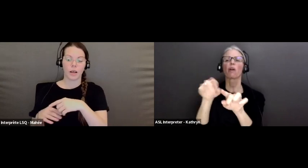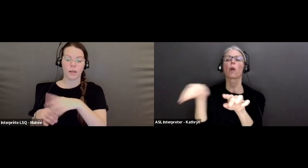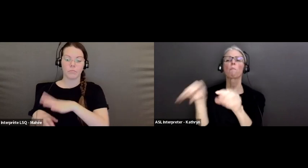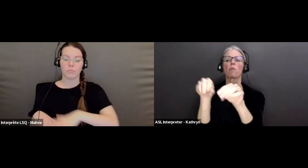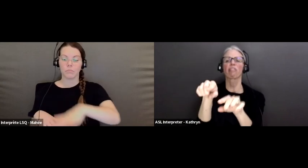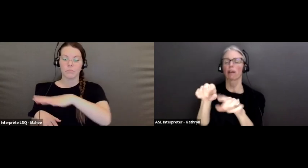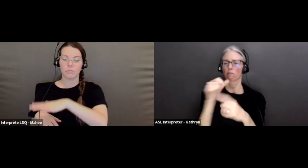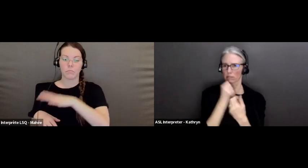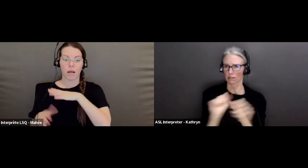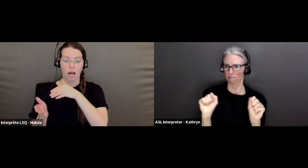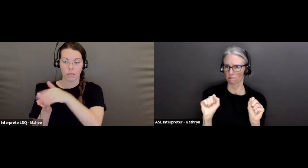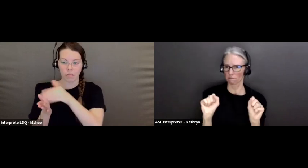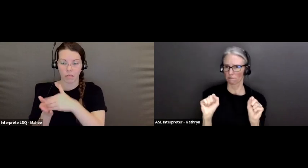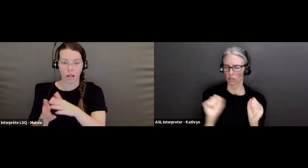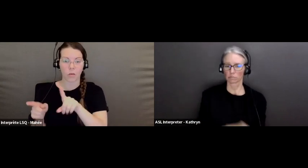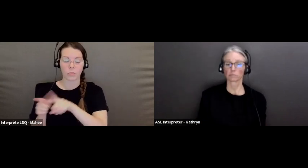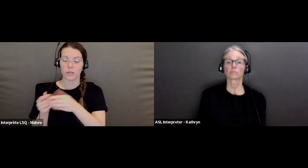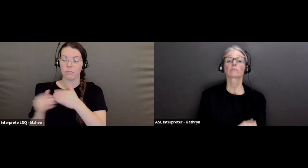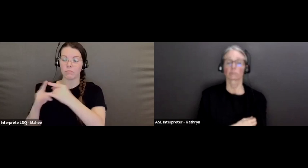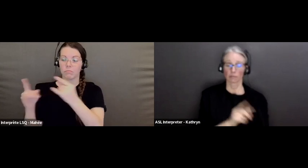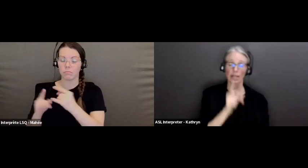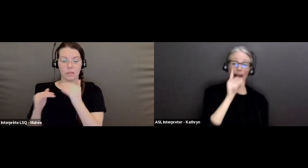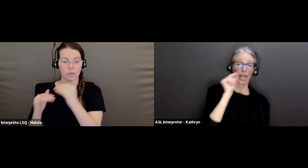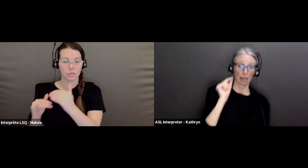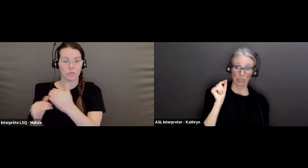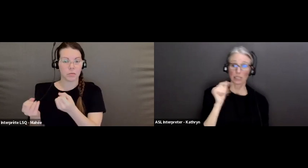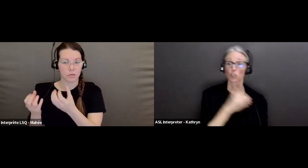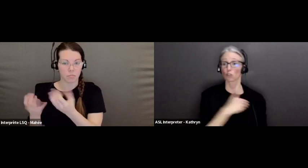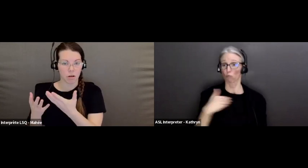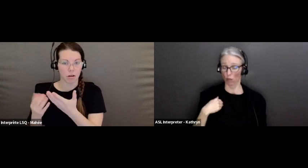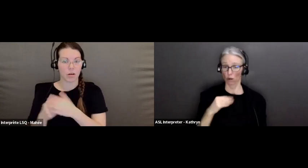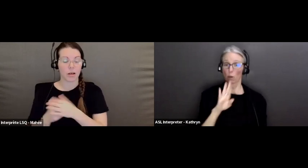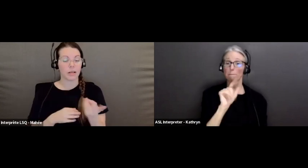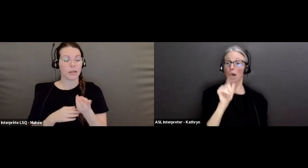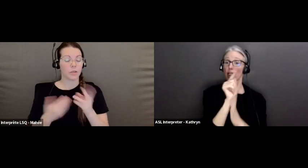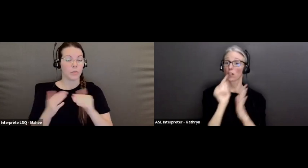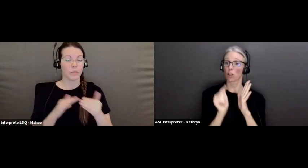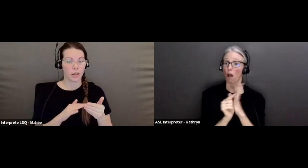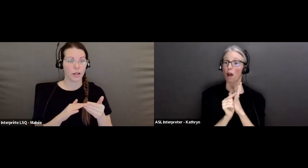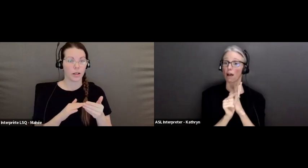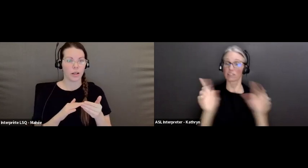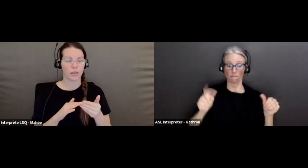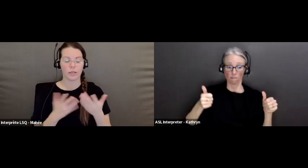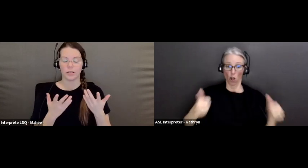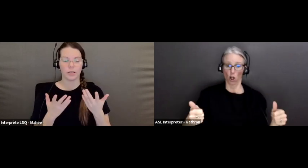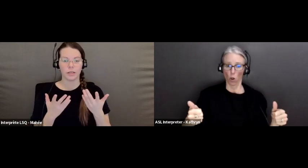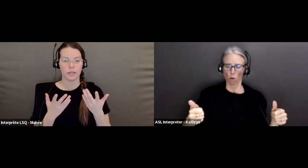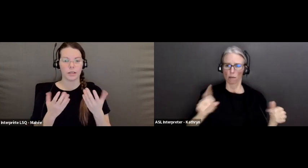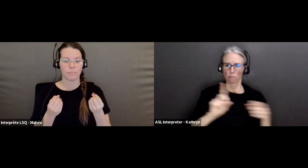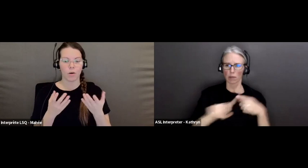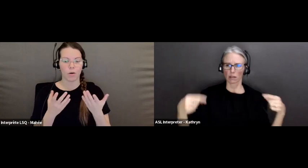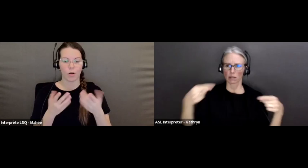be enforced in both cities that are clearly inconsistent with the application of a rights-based approach that